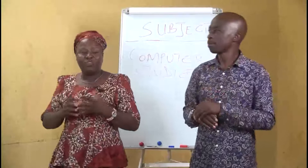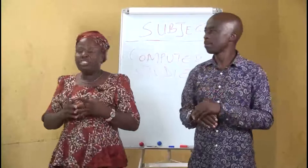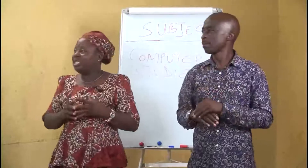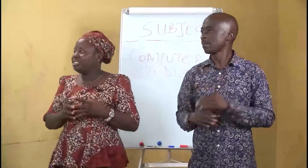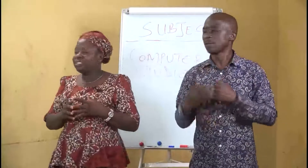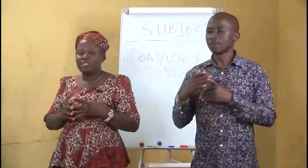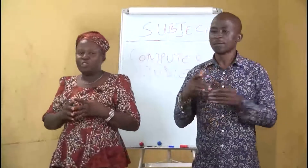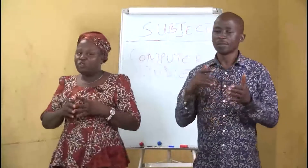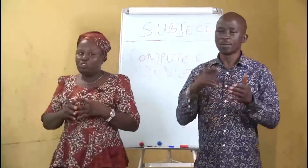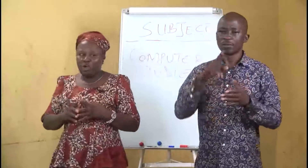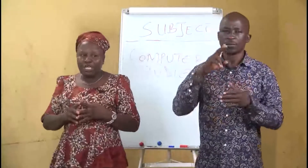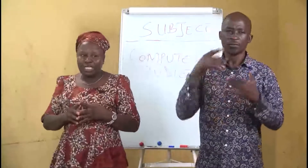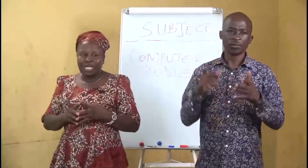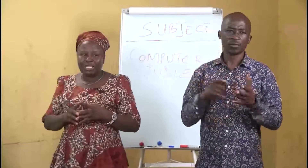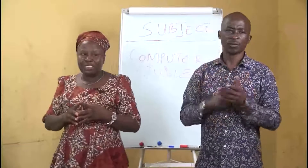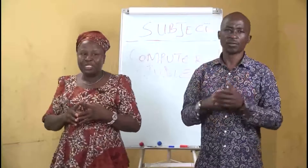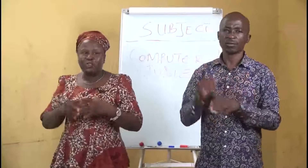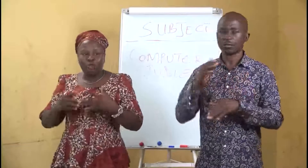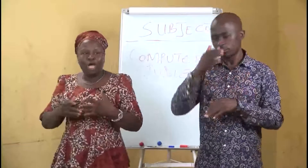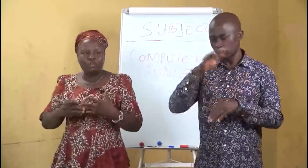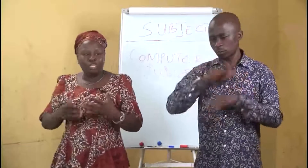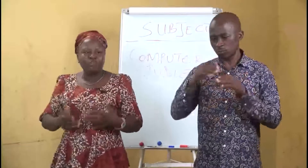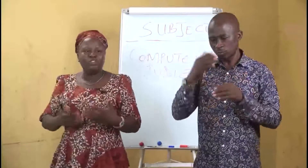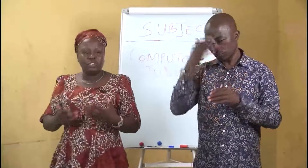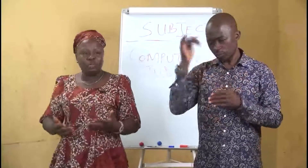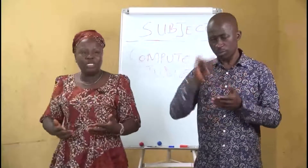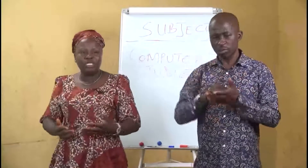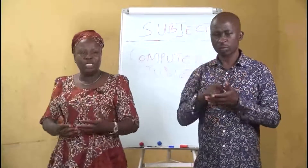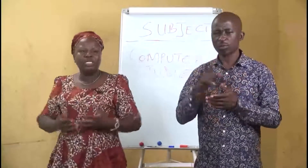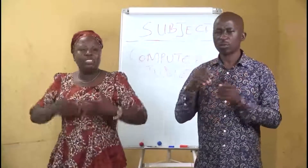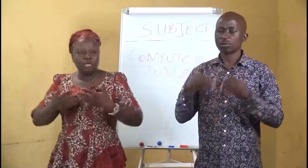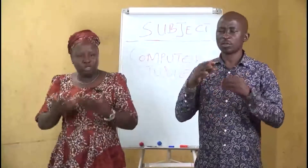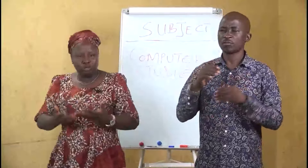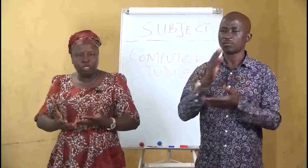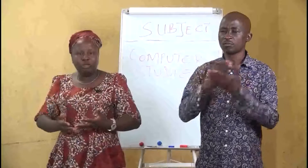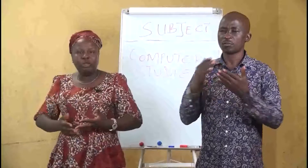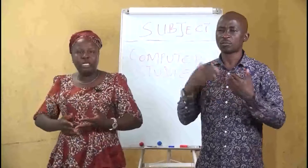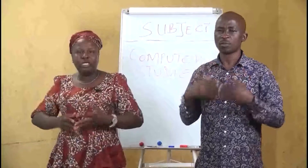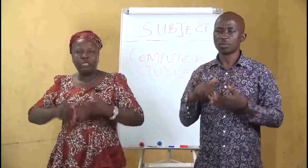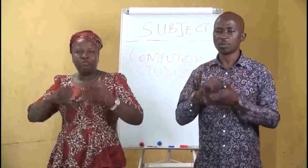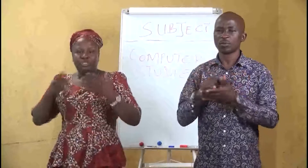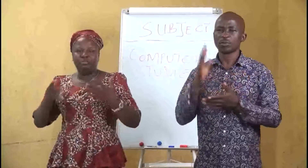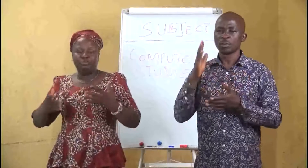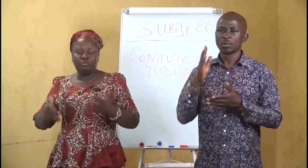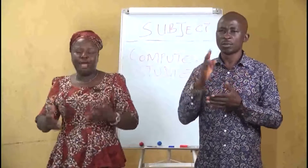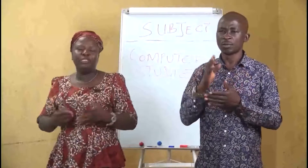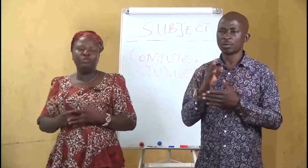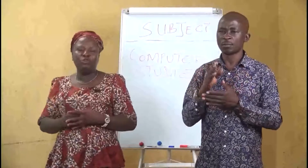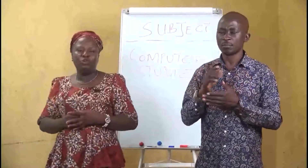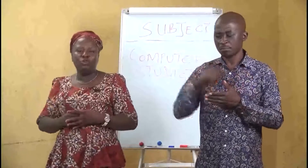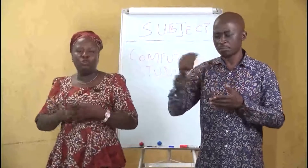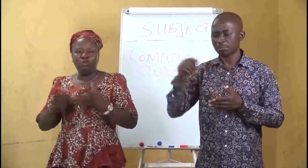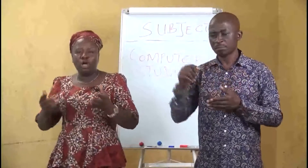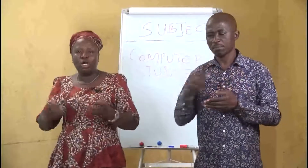After you finish this, don't forget that you are to give it to somebody that will really mark